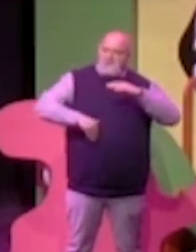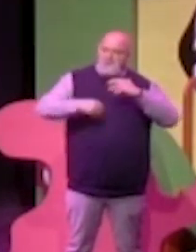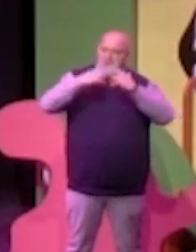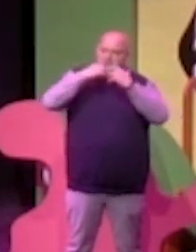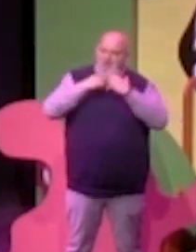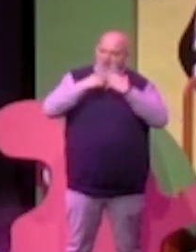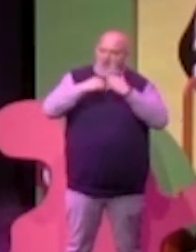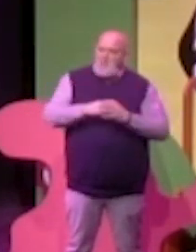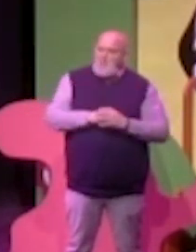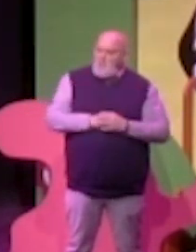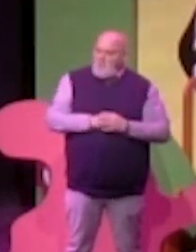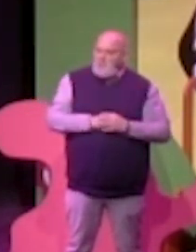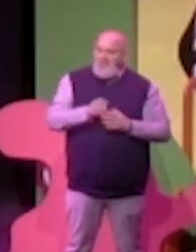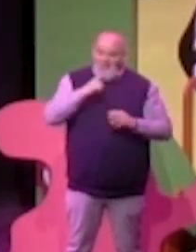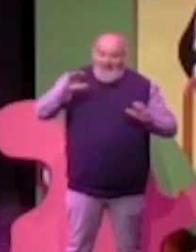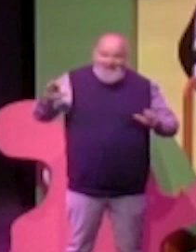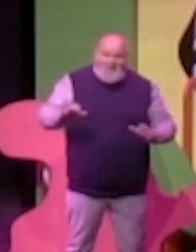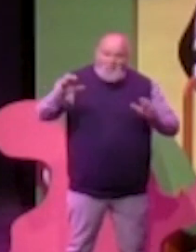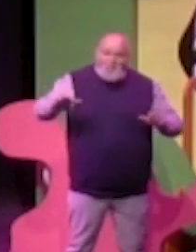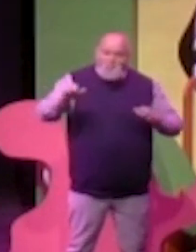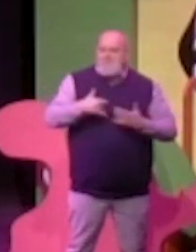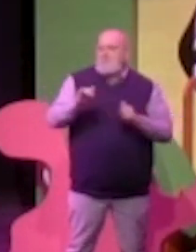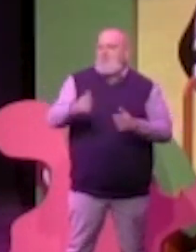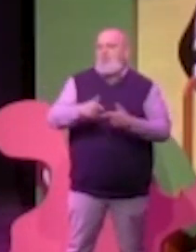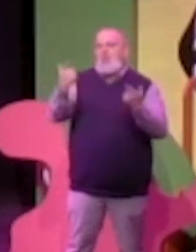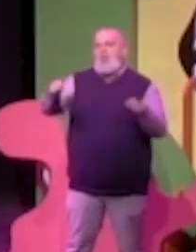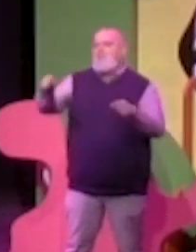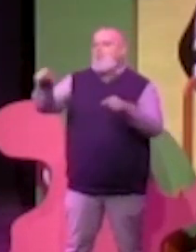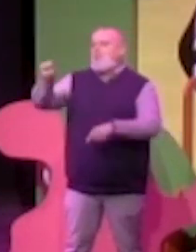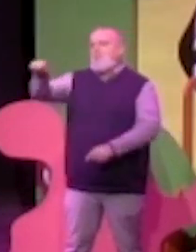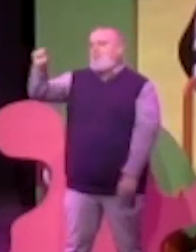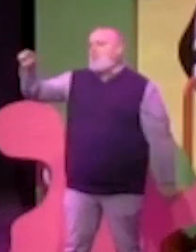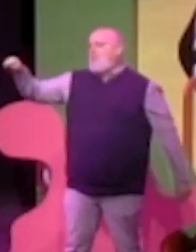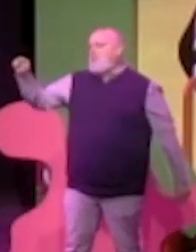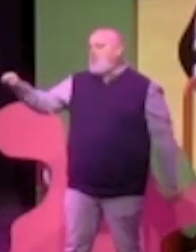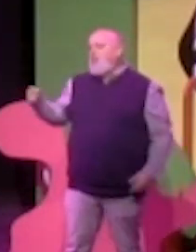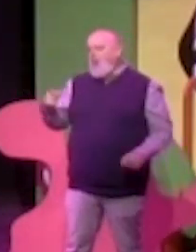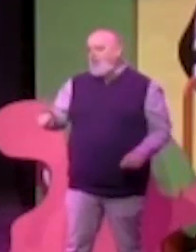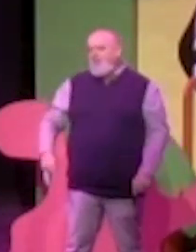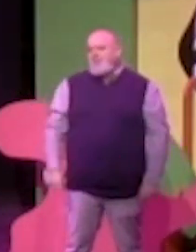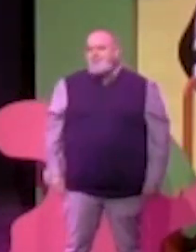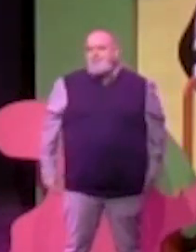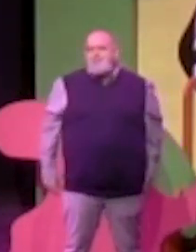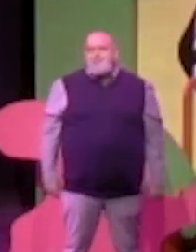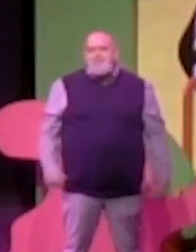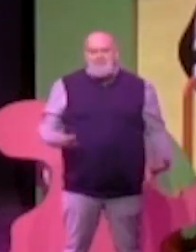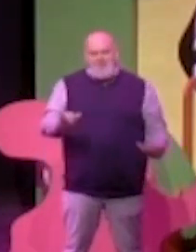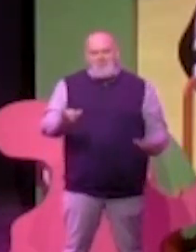even as much as we're doing, there's still so much more work to do. Yeah.